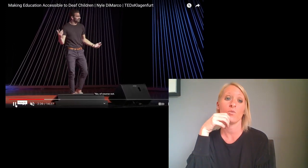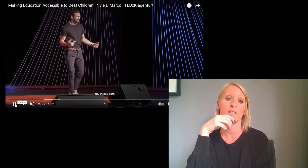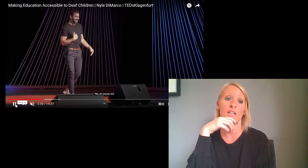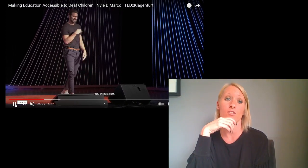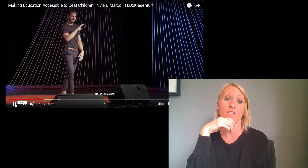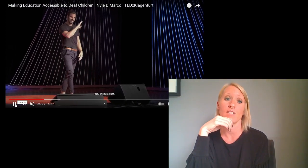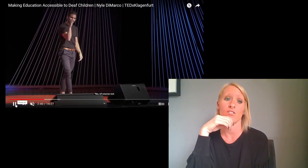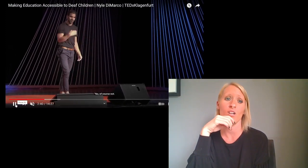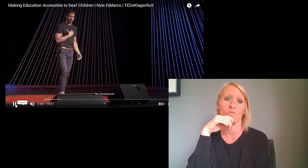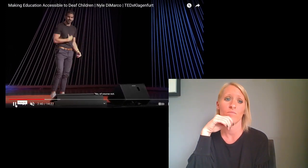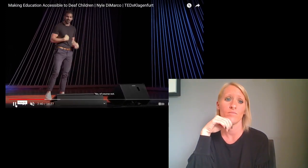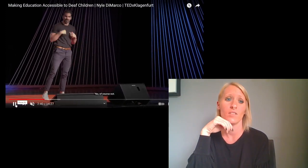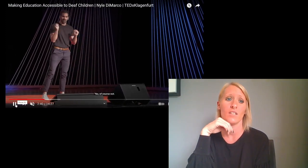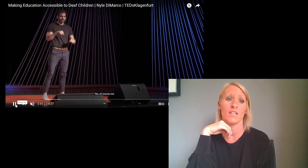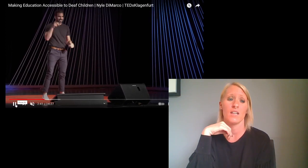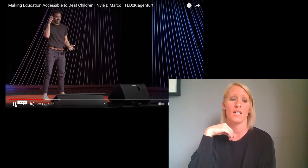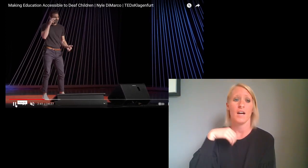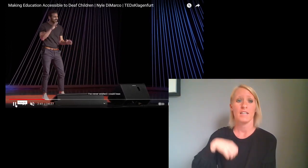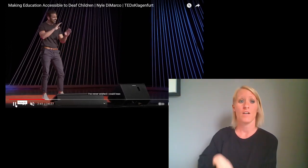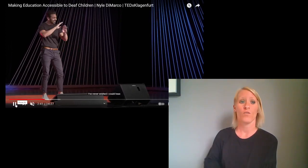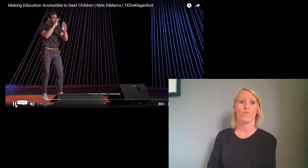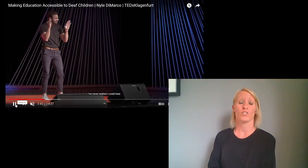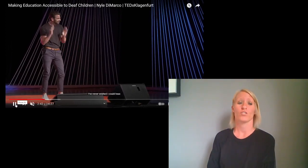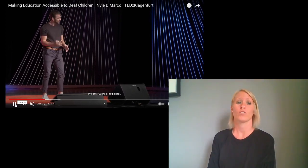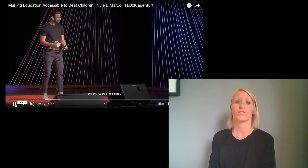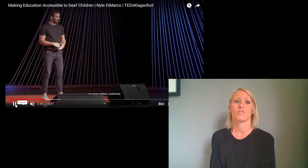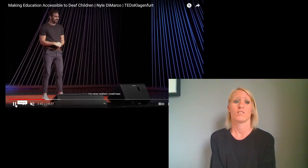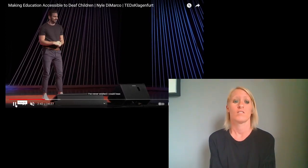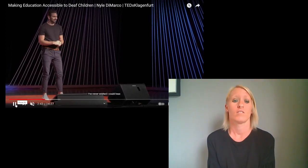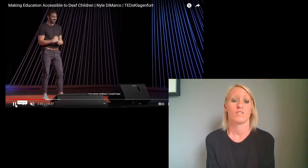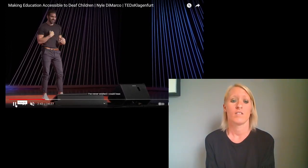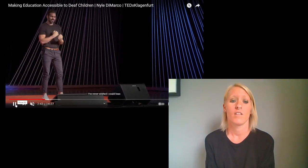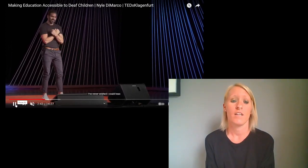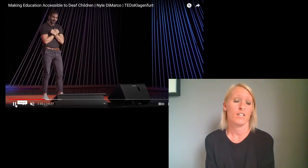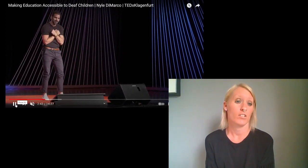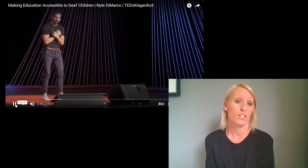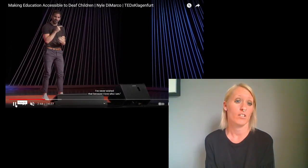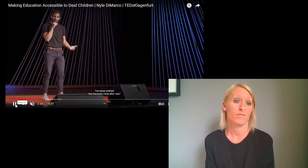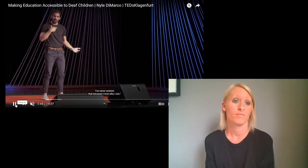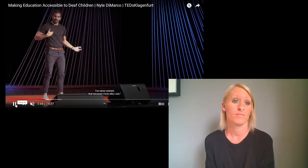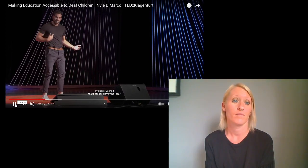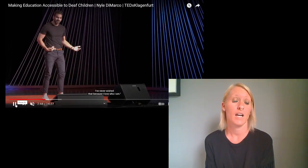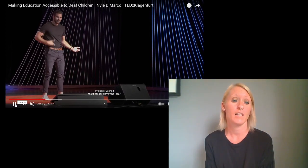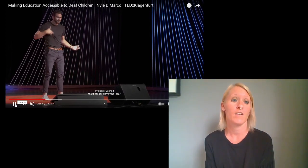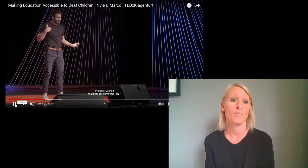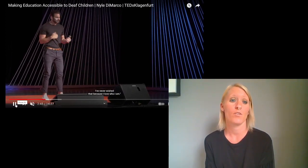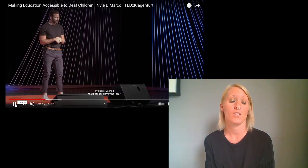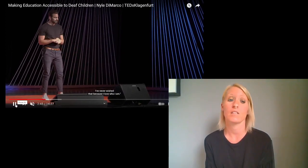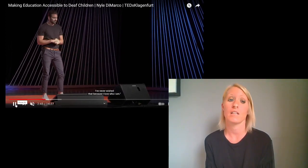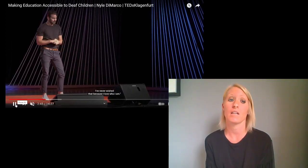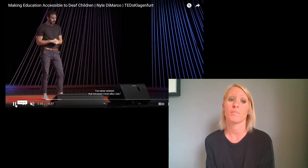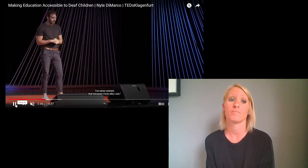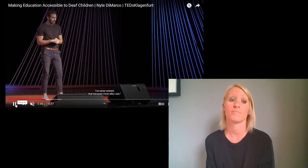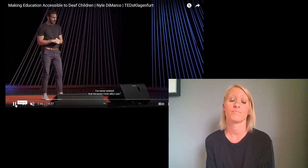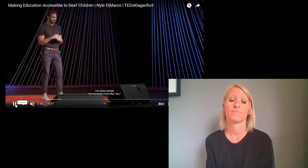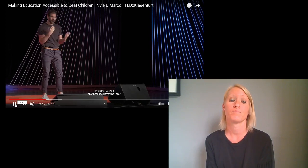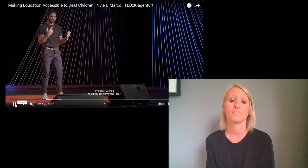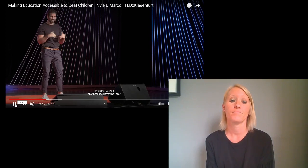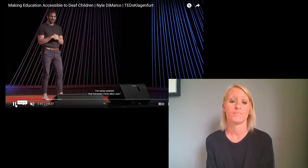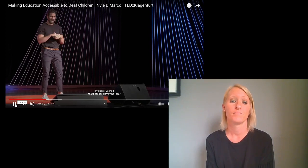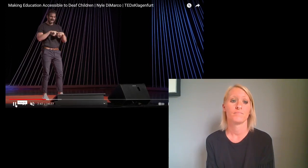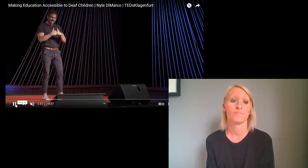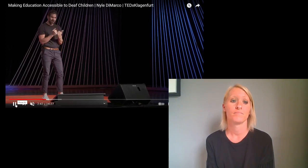And I was quick to answer, and I said, no, I never wished that I could hear. I love the person that I am.